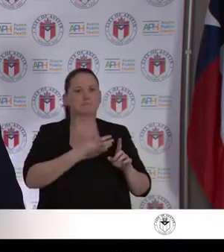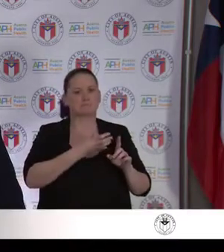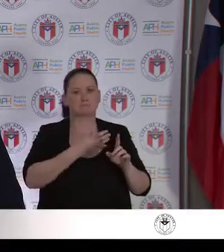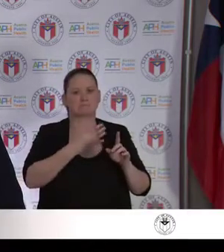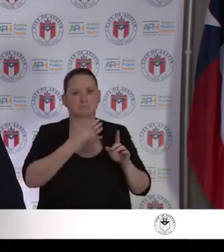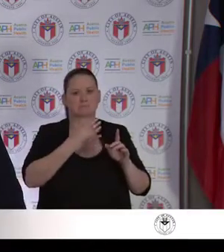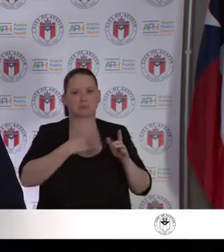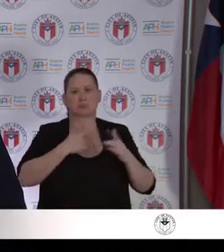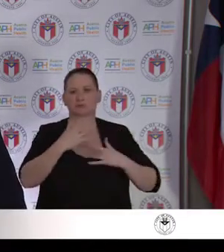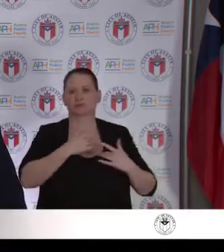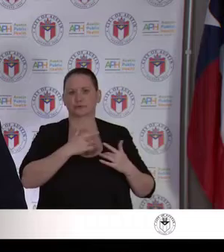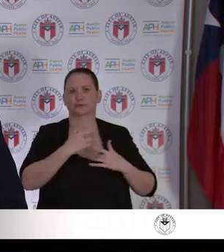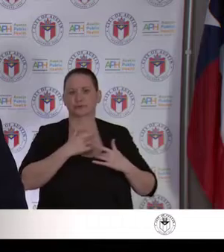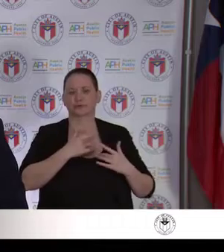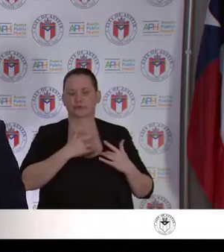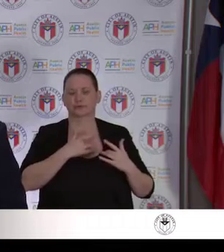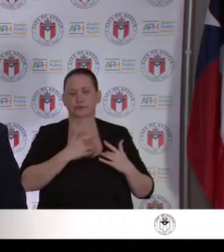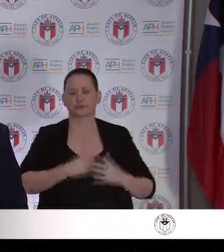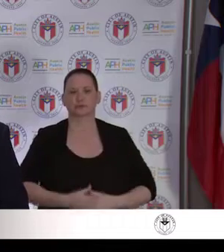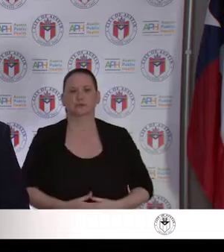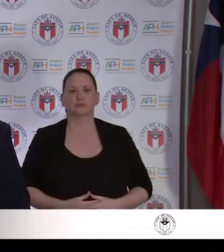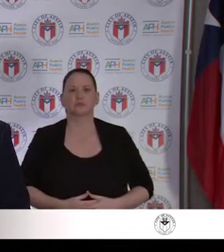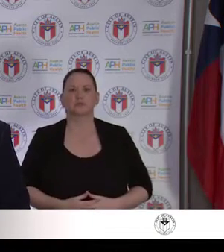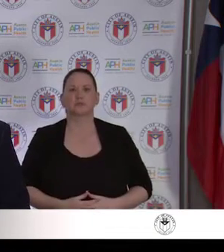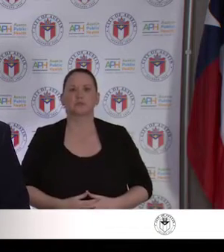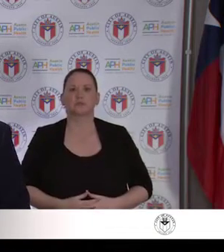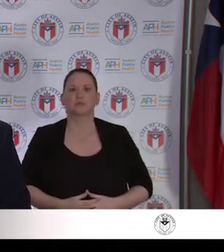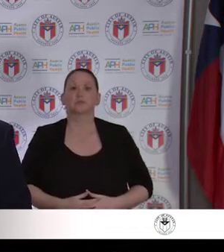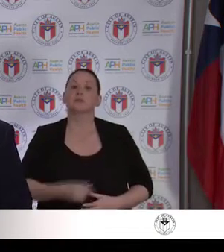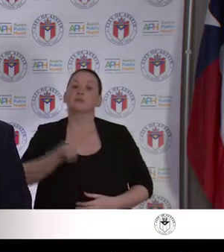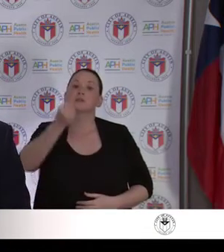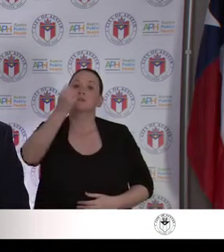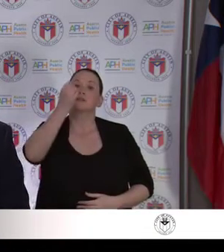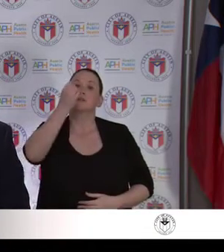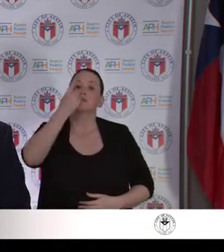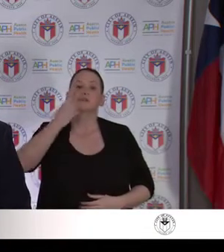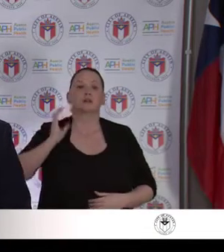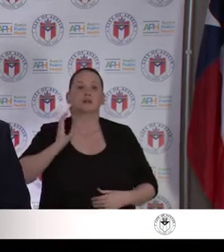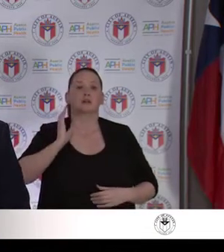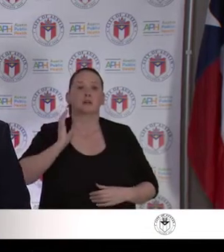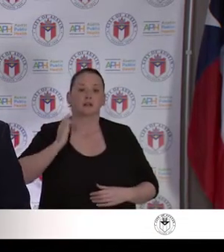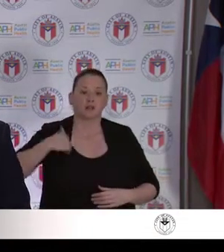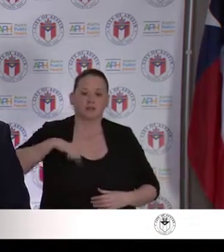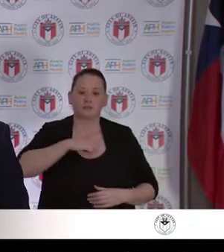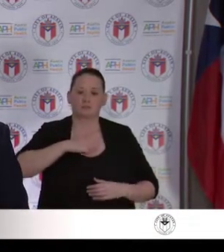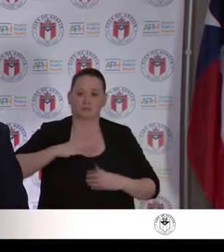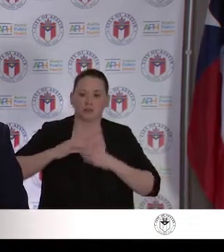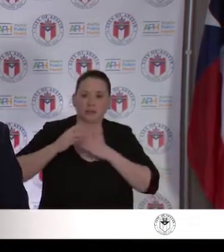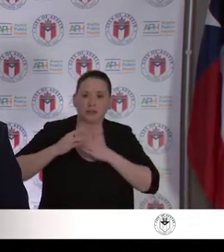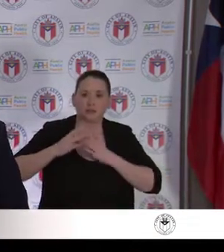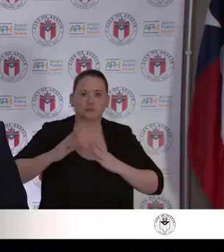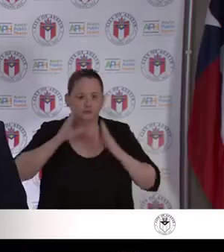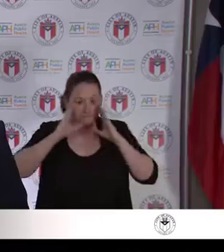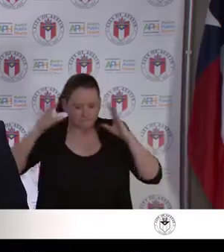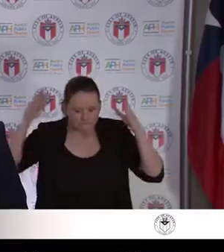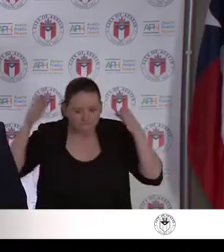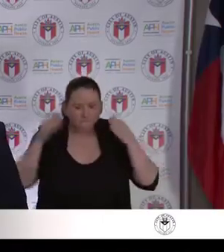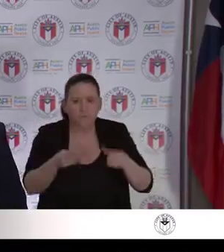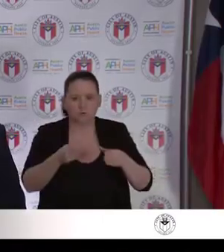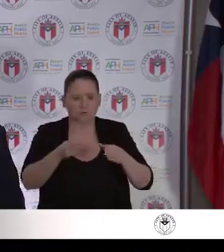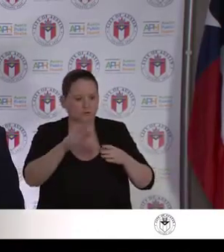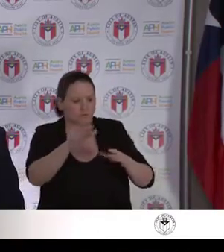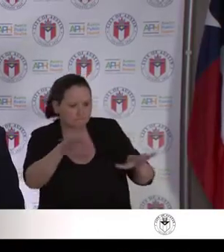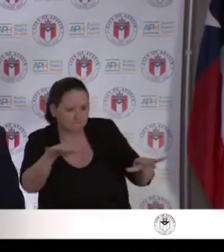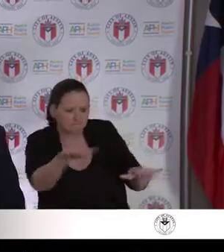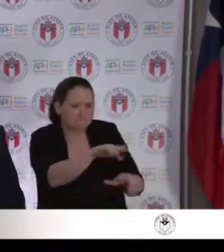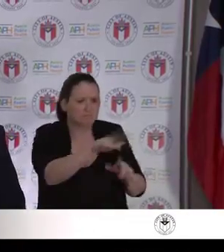the virus itself. So you need to know that your leadership in the region is focused on the people and